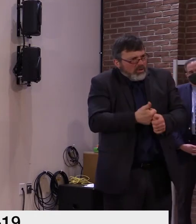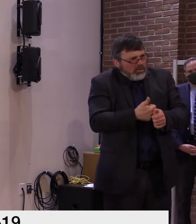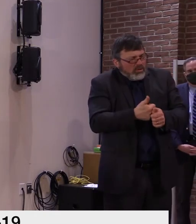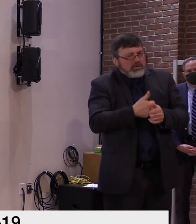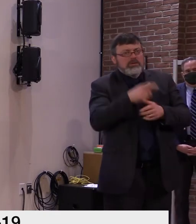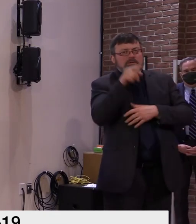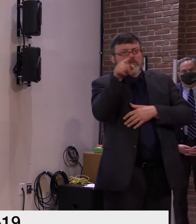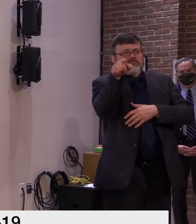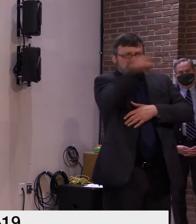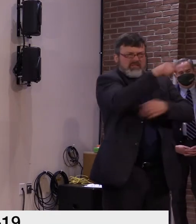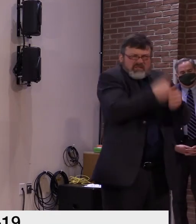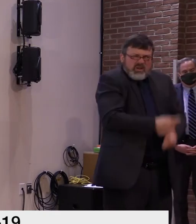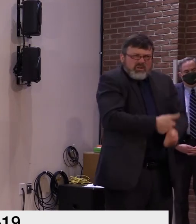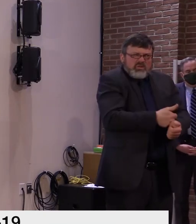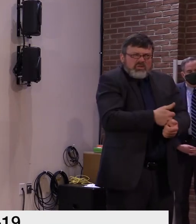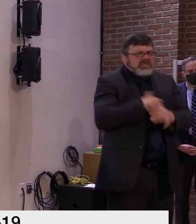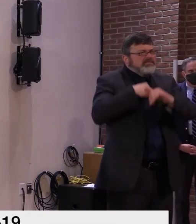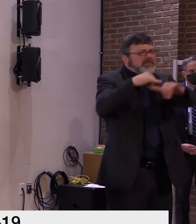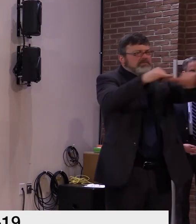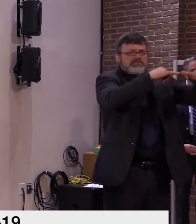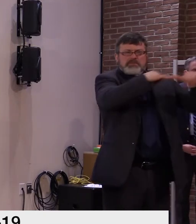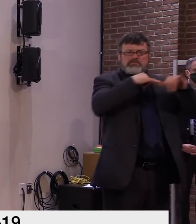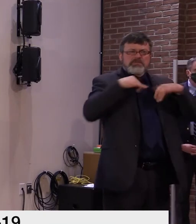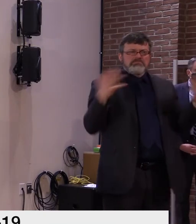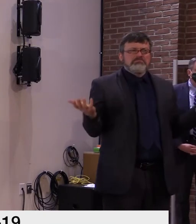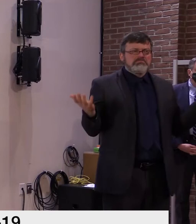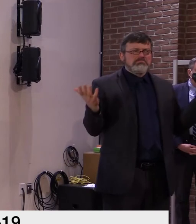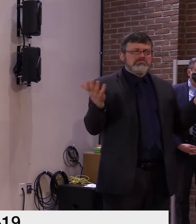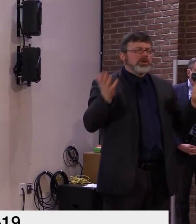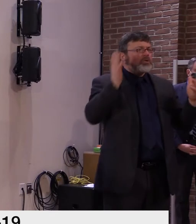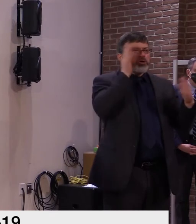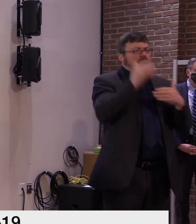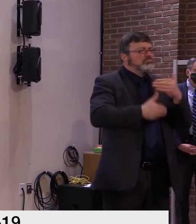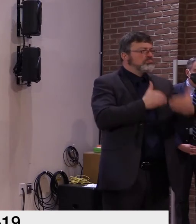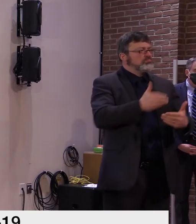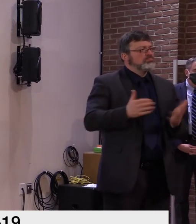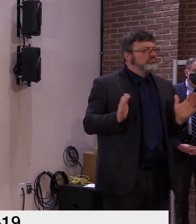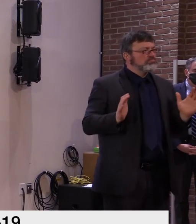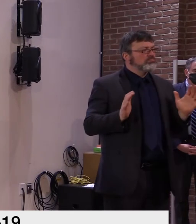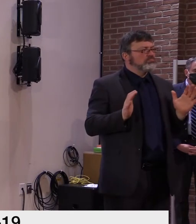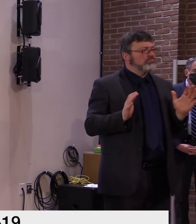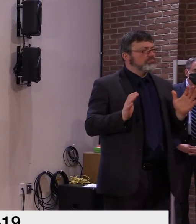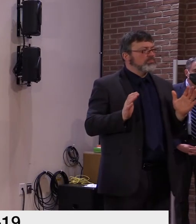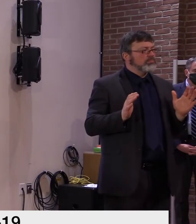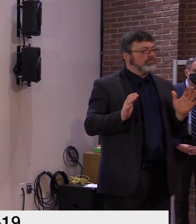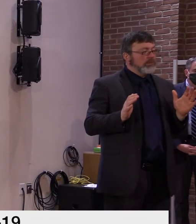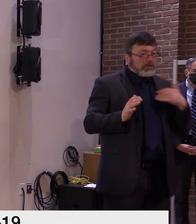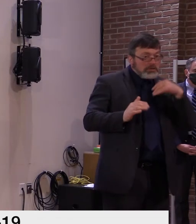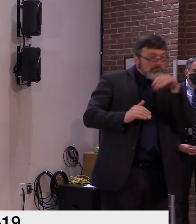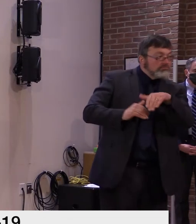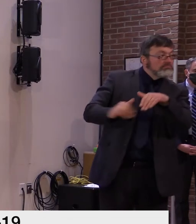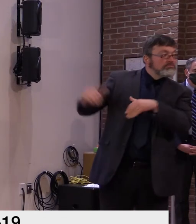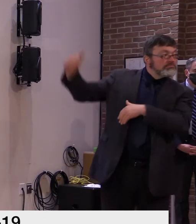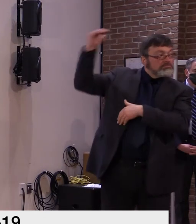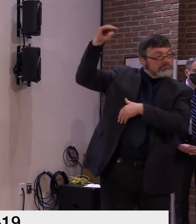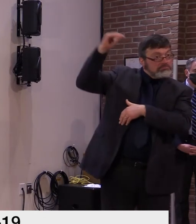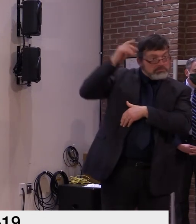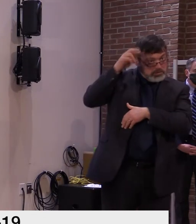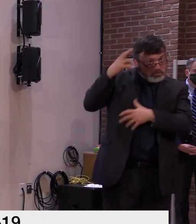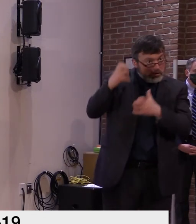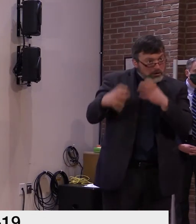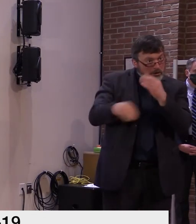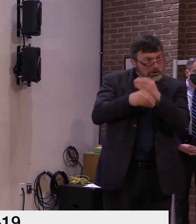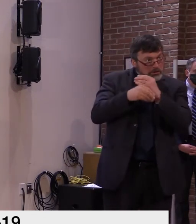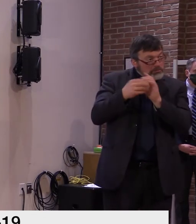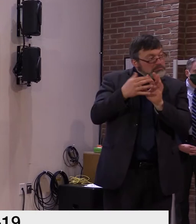That's very well stated. I really don't have much to add to that at all. I don't have great insight into the personality or